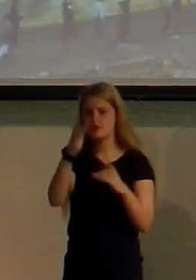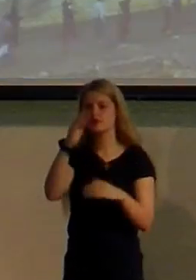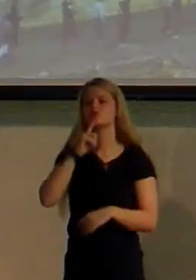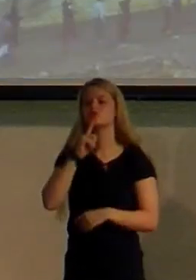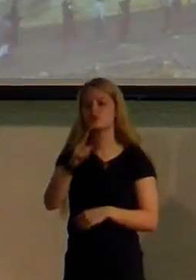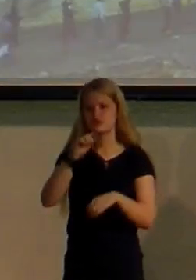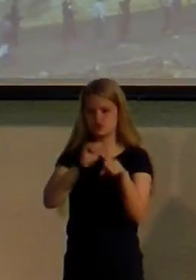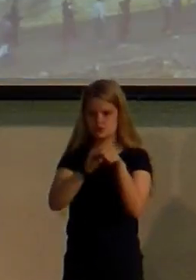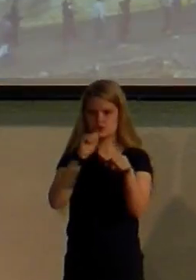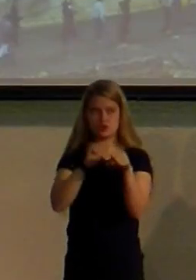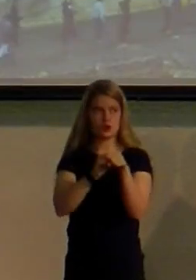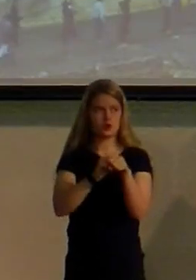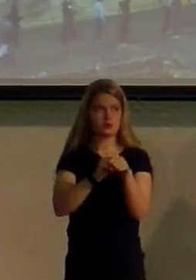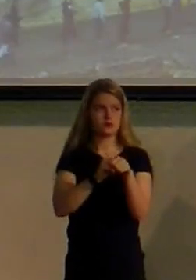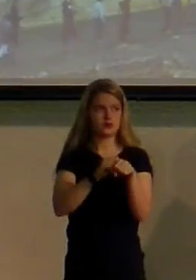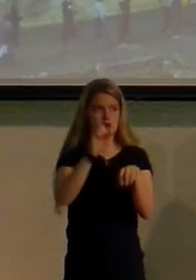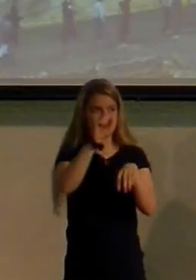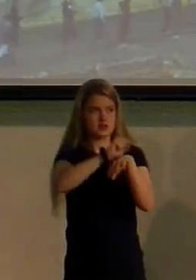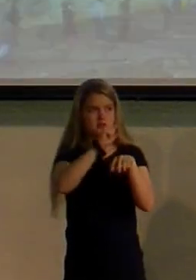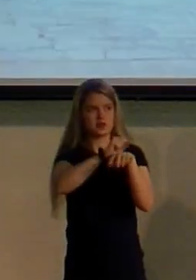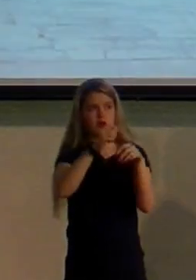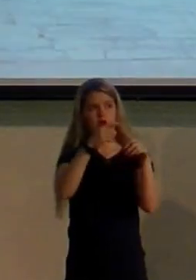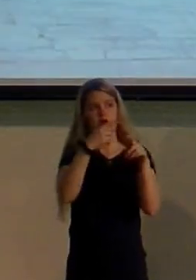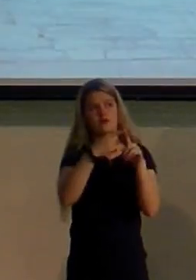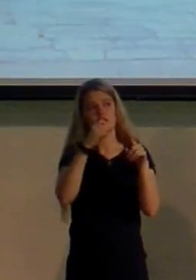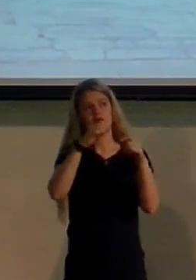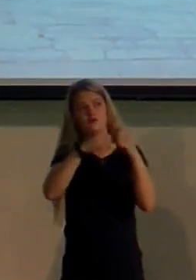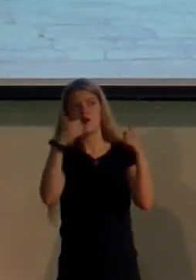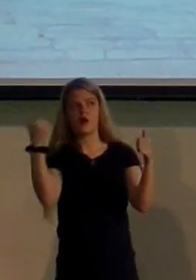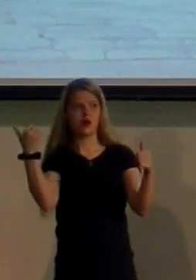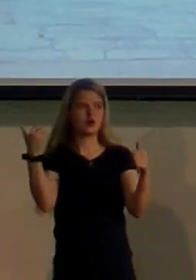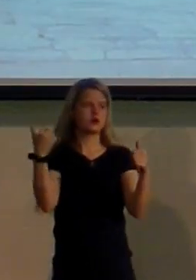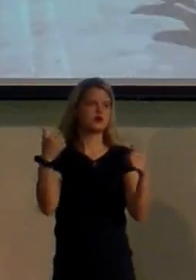synagogue. Look at the synagogue from a distance.